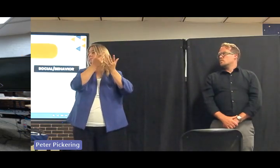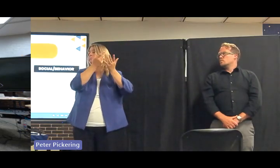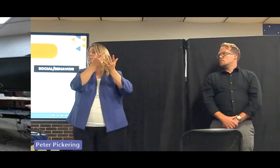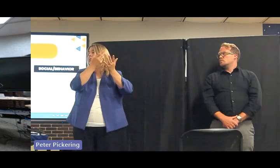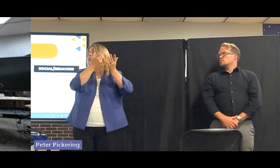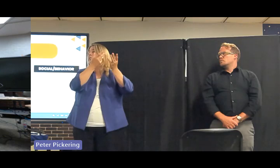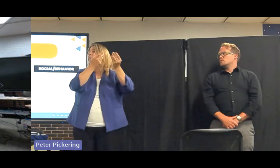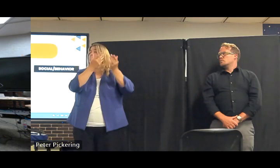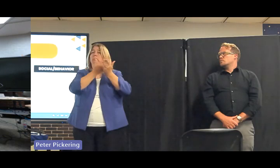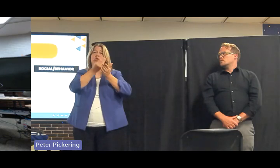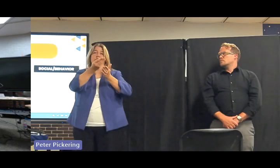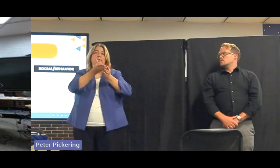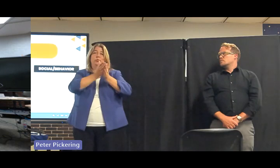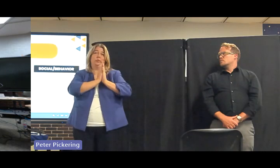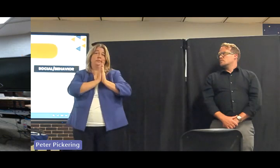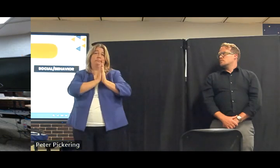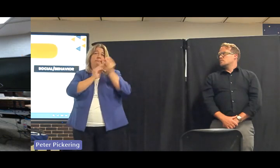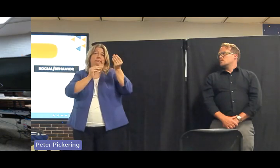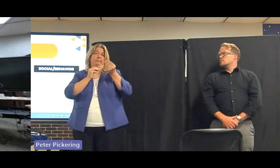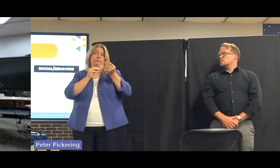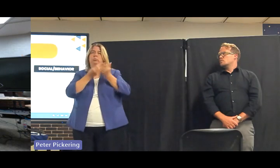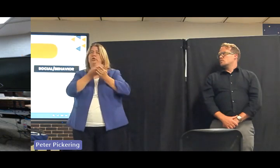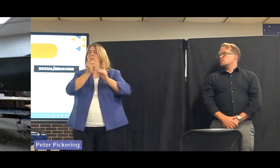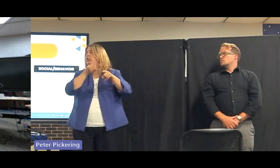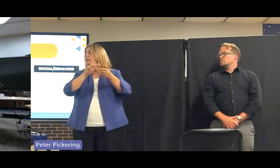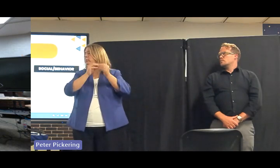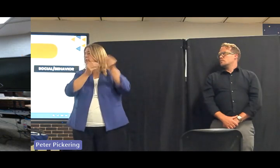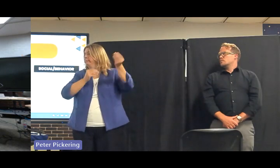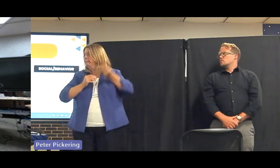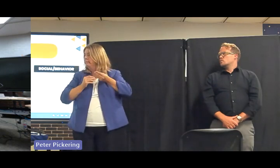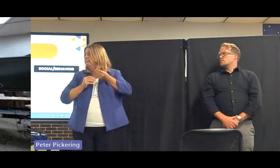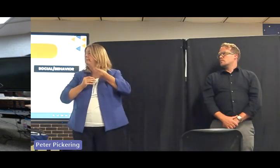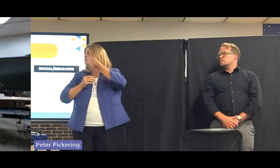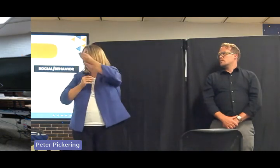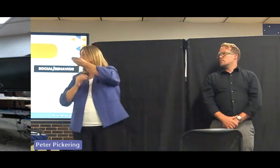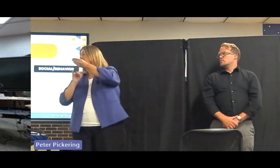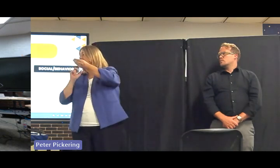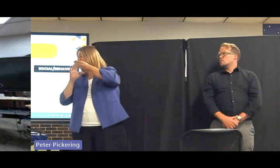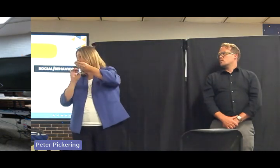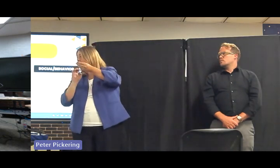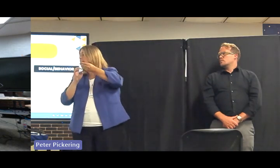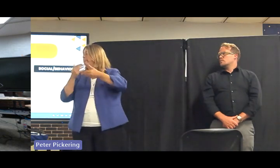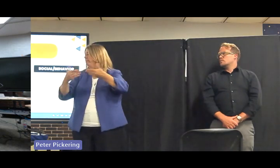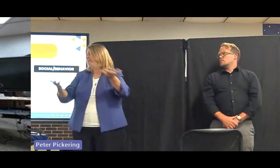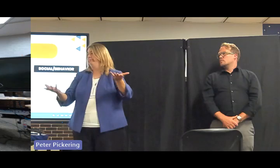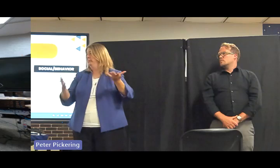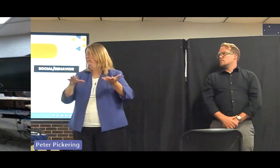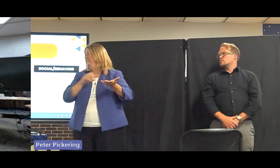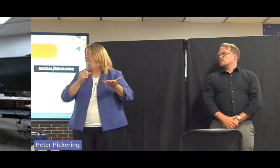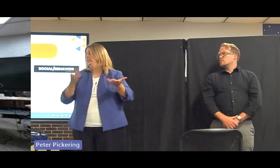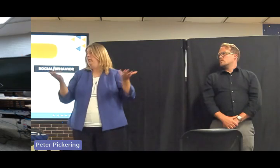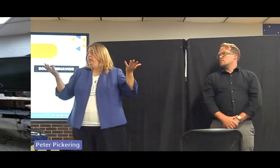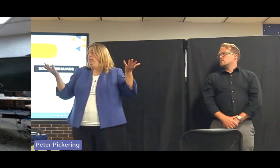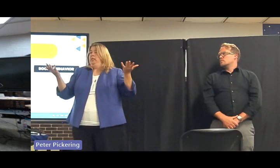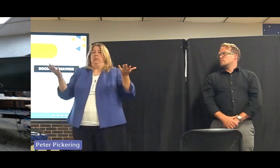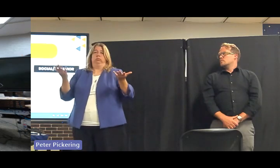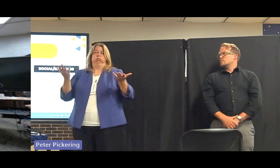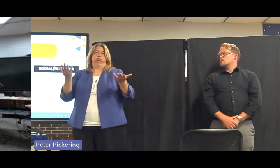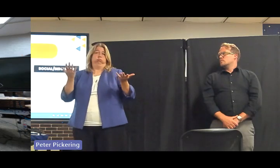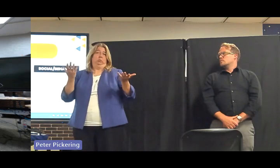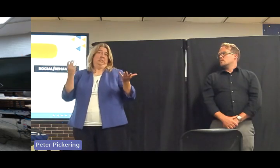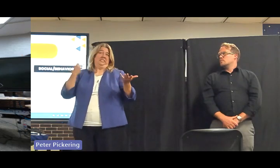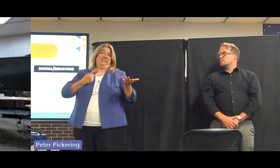that approval, then we go through the purchase request or we get a purchase order number and then we get an invoice.